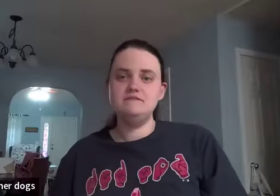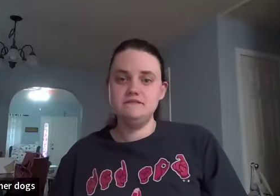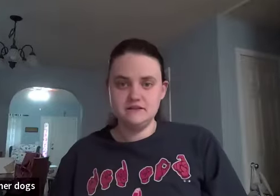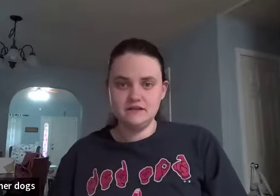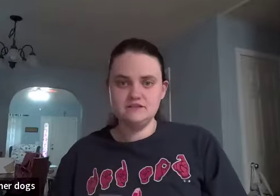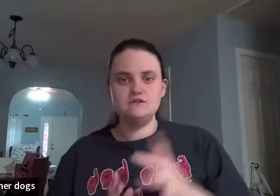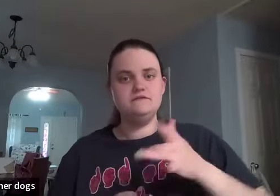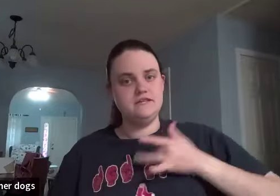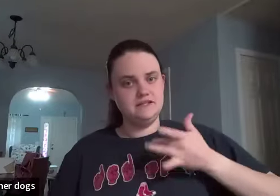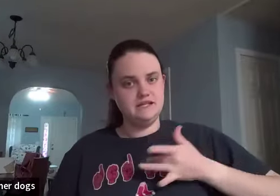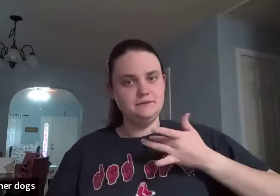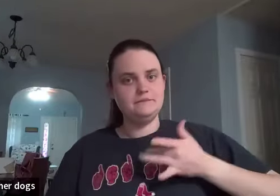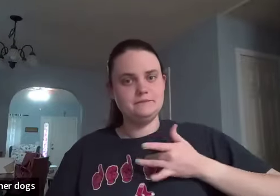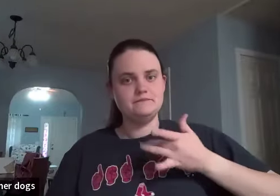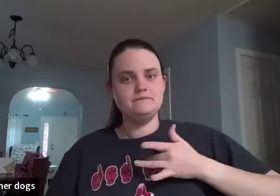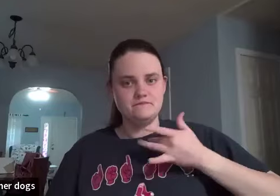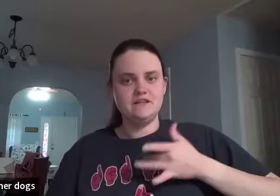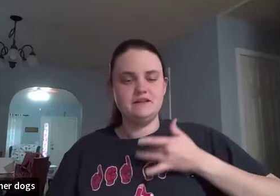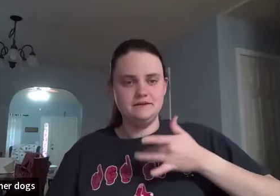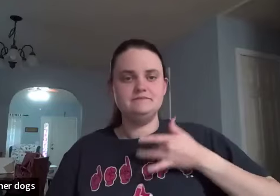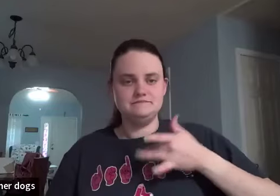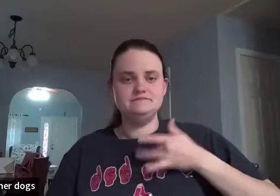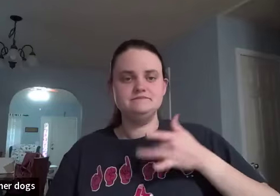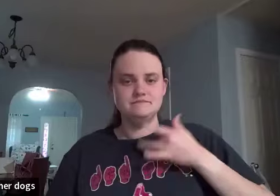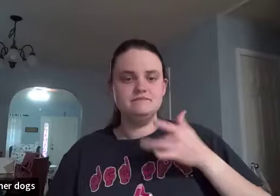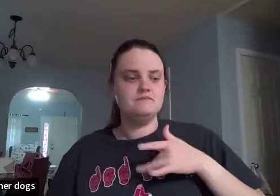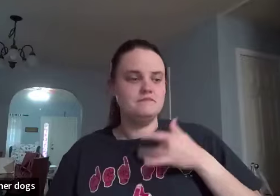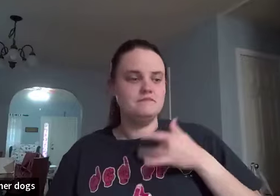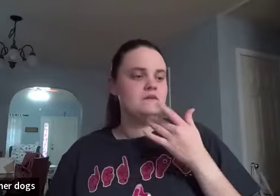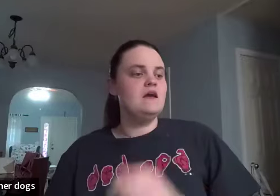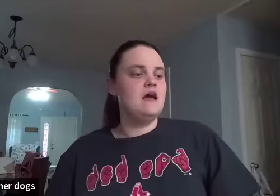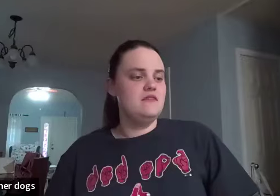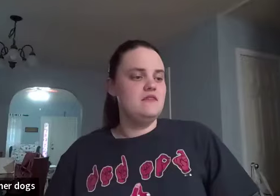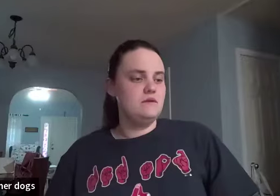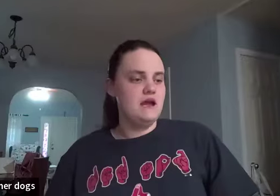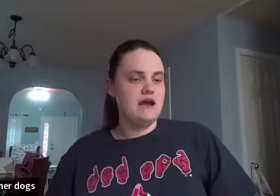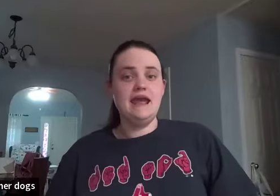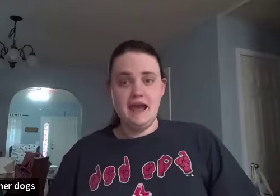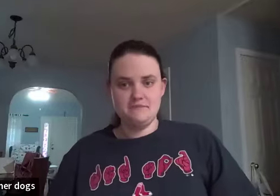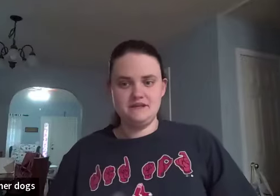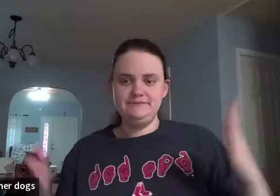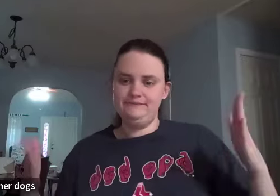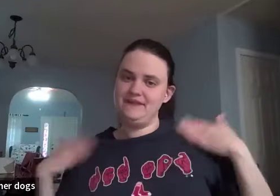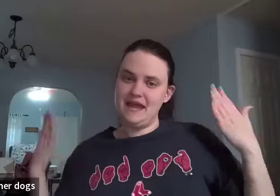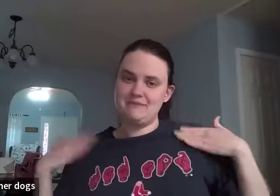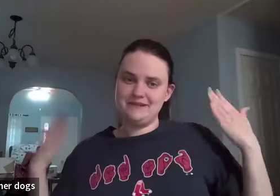sign feeling. So feeling, feeling. And then we had happy,